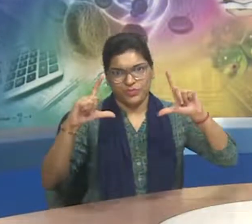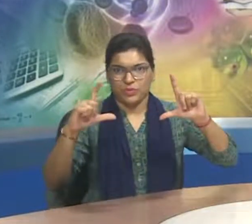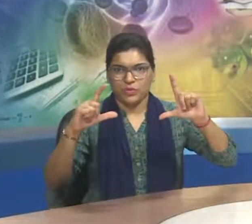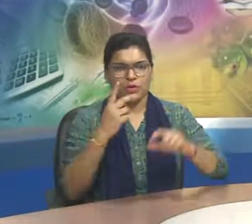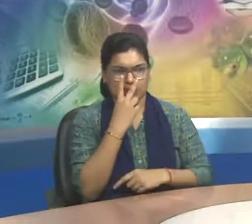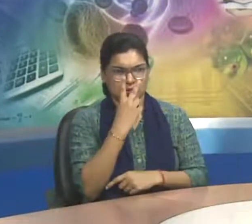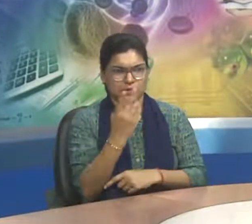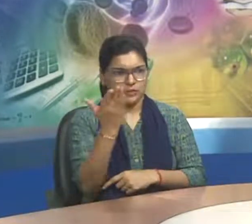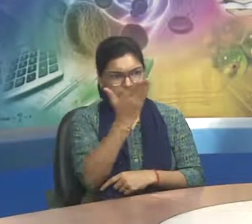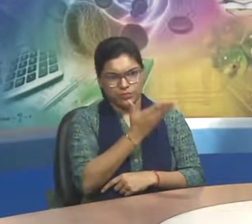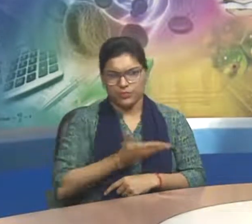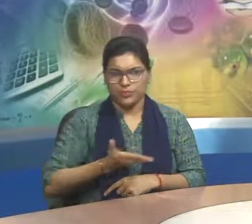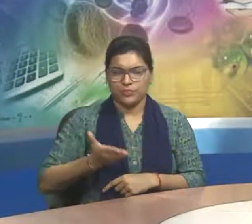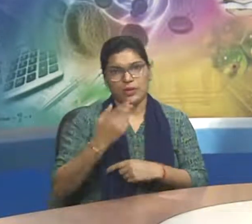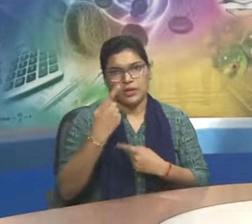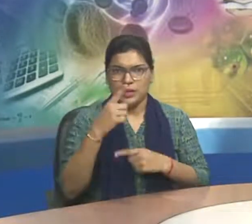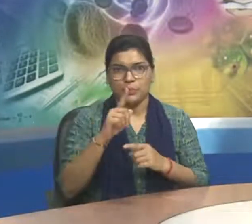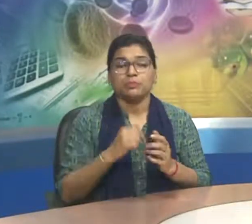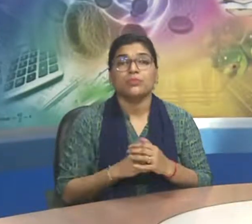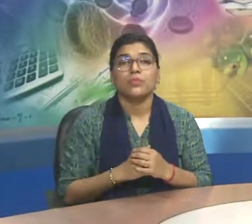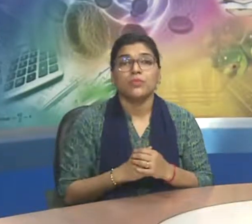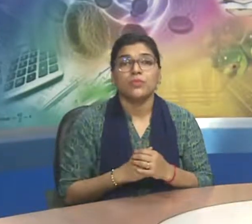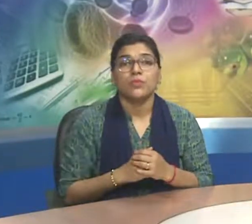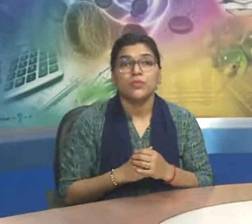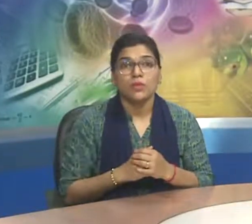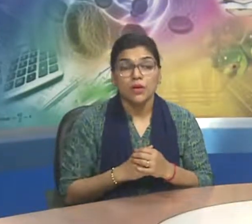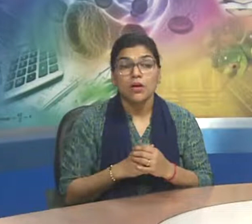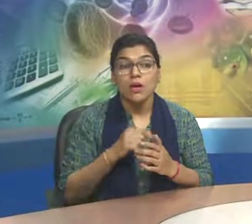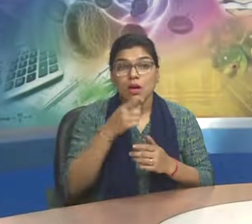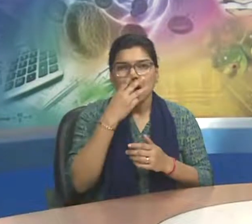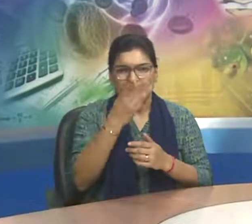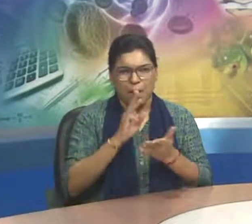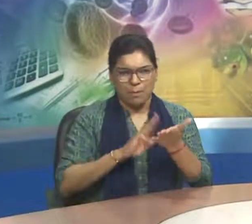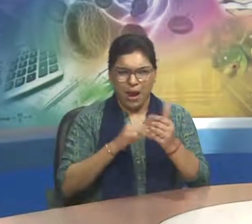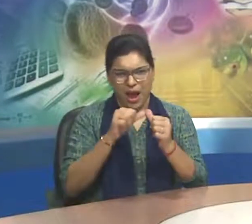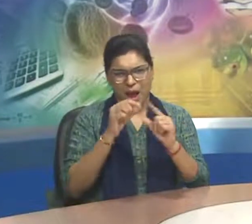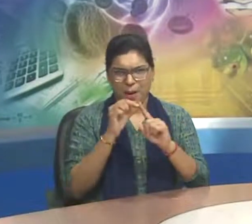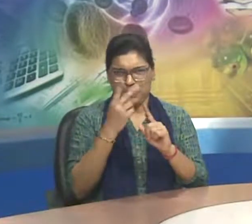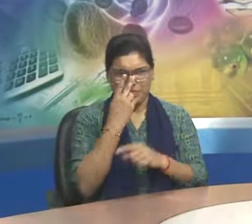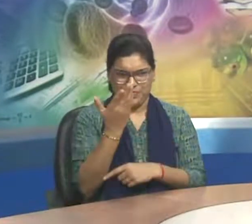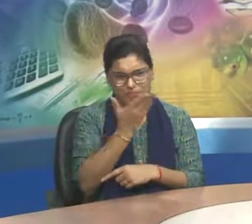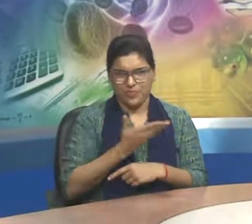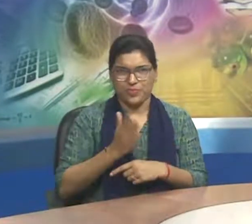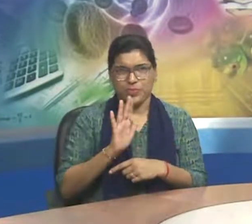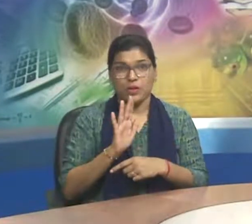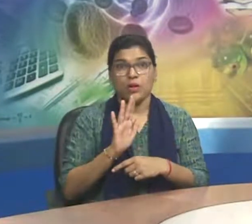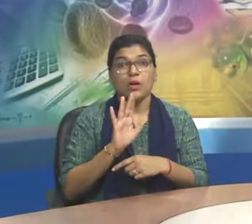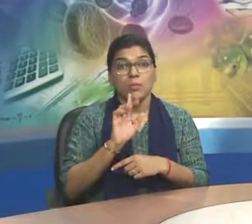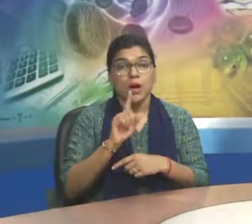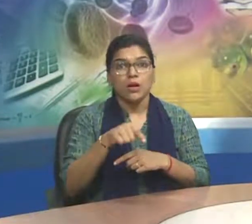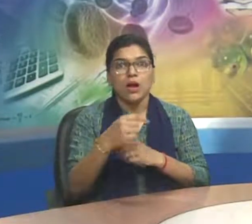see on the screen all these abiotic resources. There is a